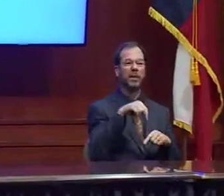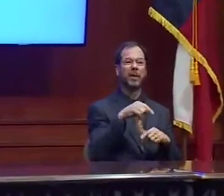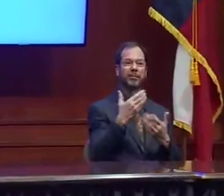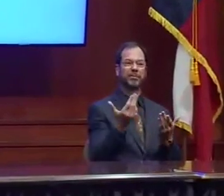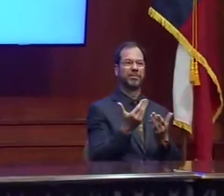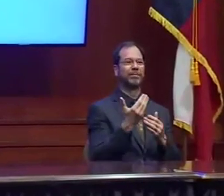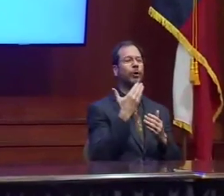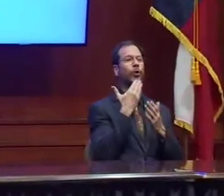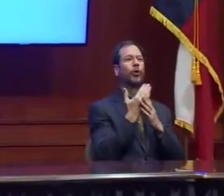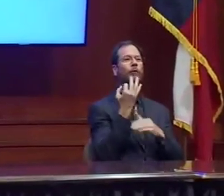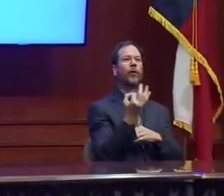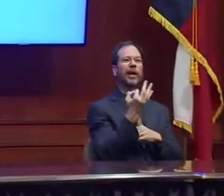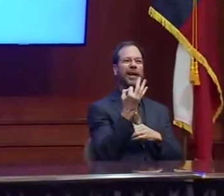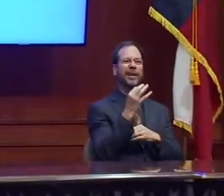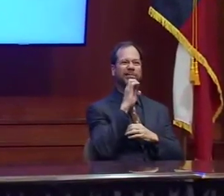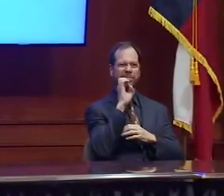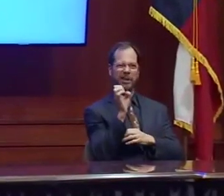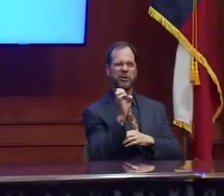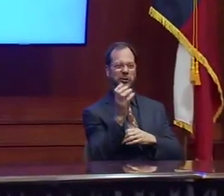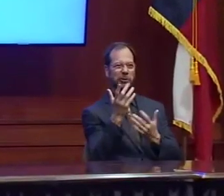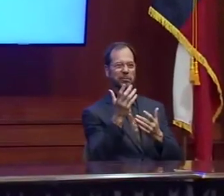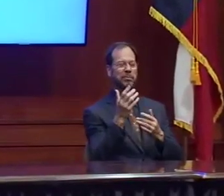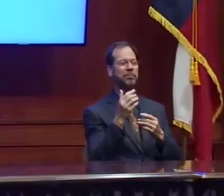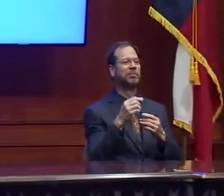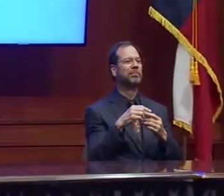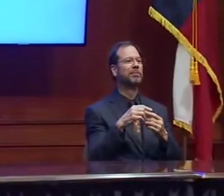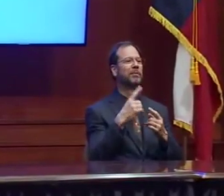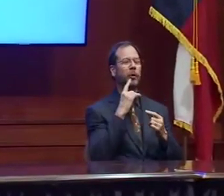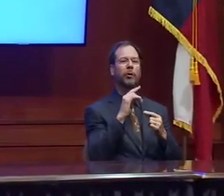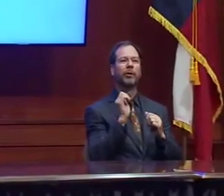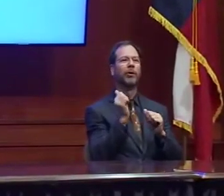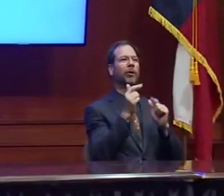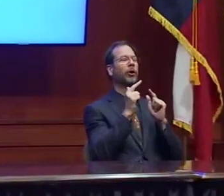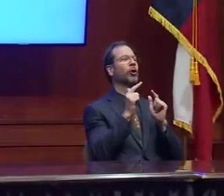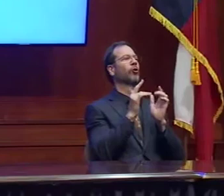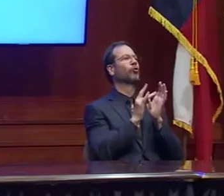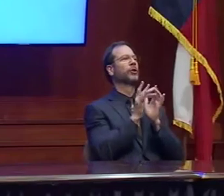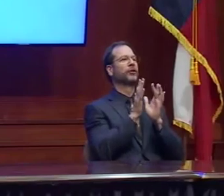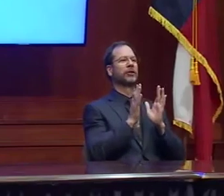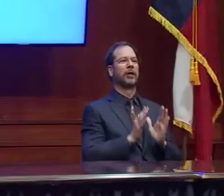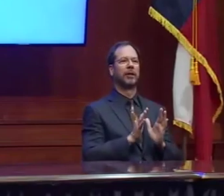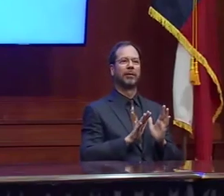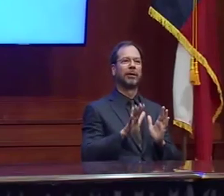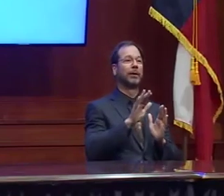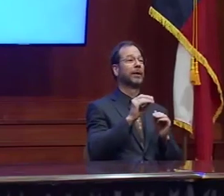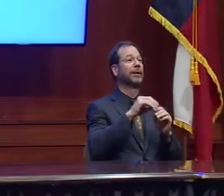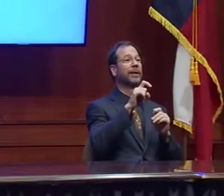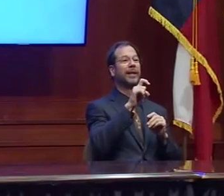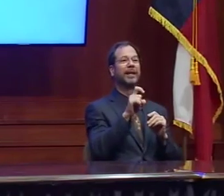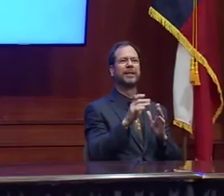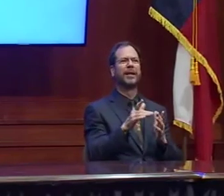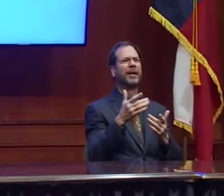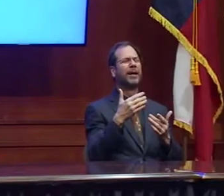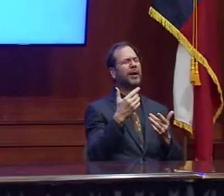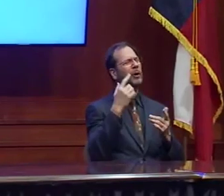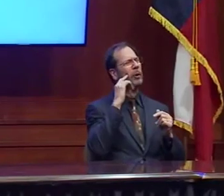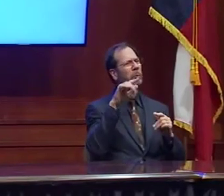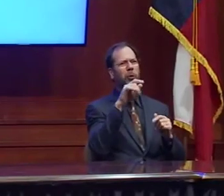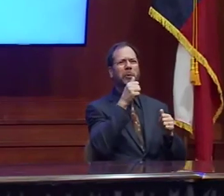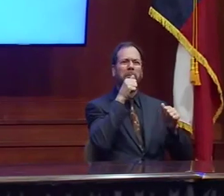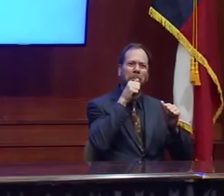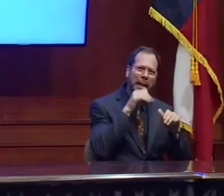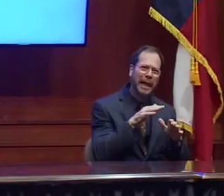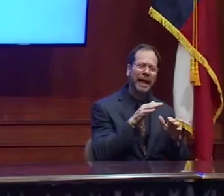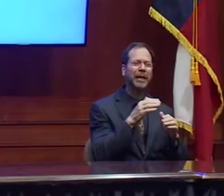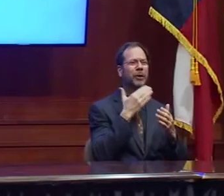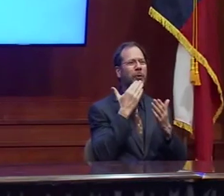Friday to all Christians in the state of Texas, may you have a very blessed Good Friday and a very